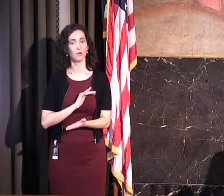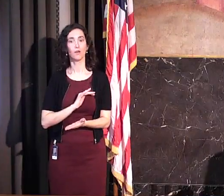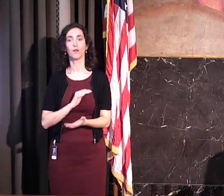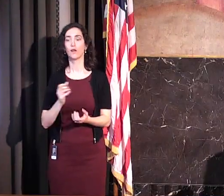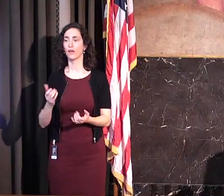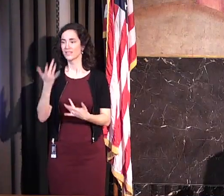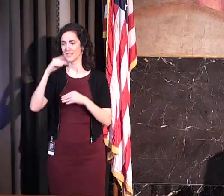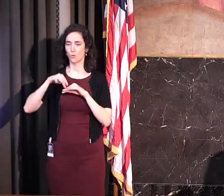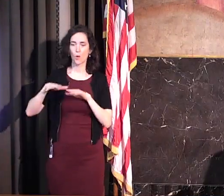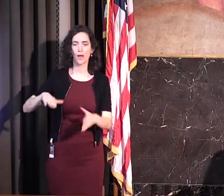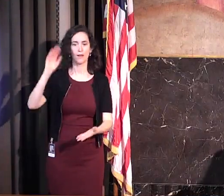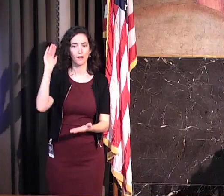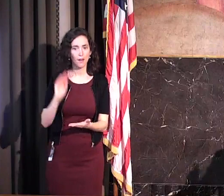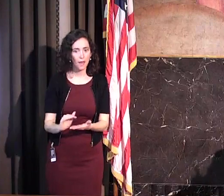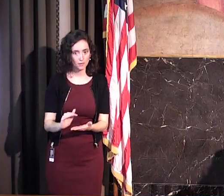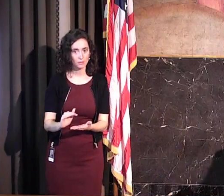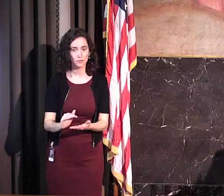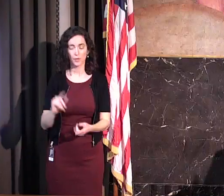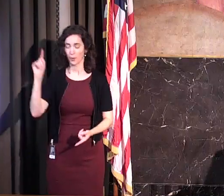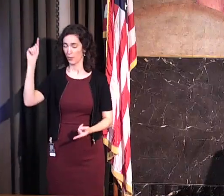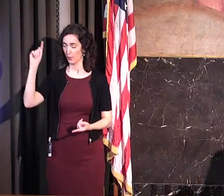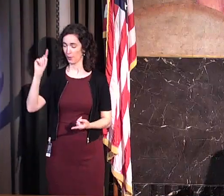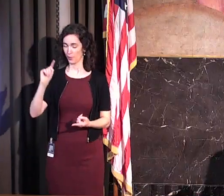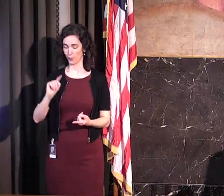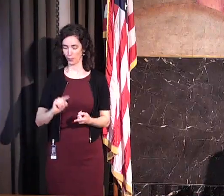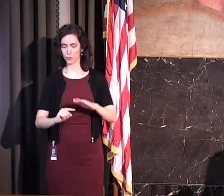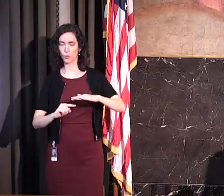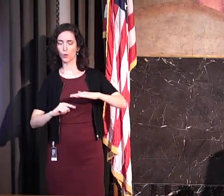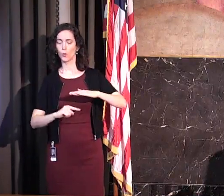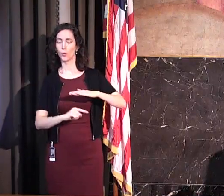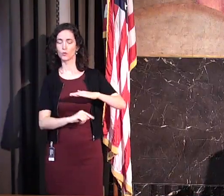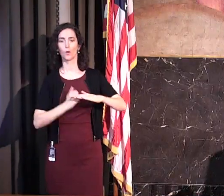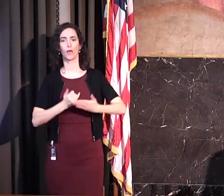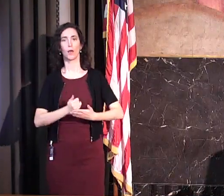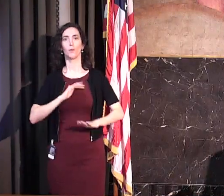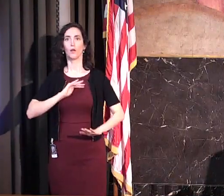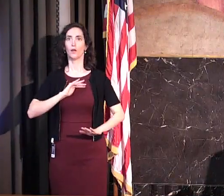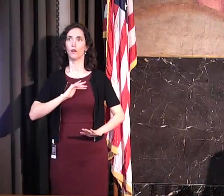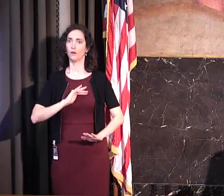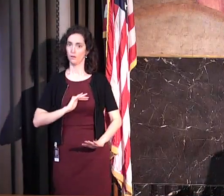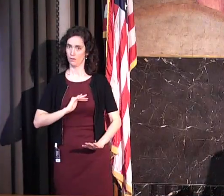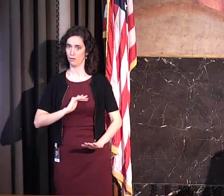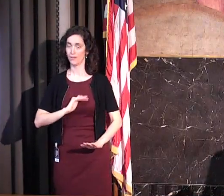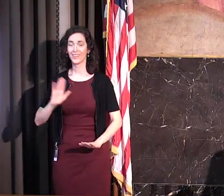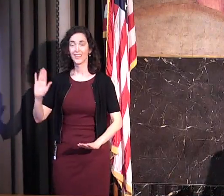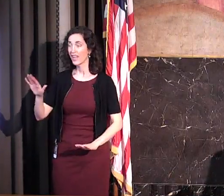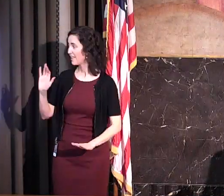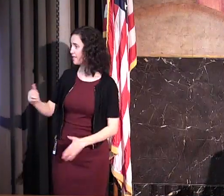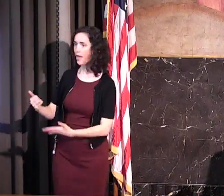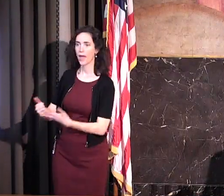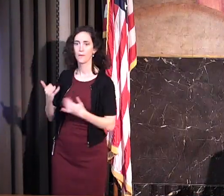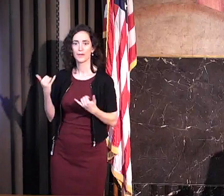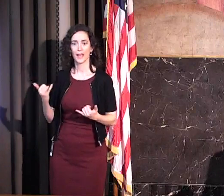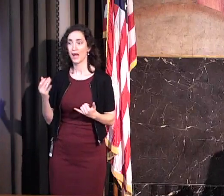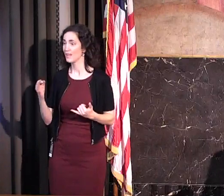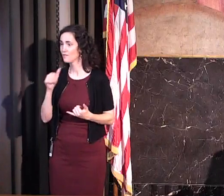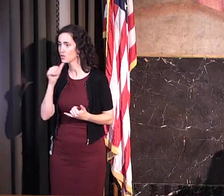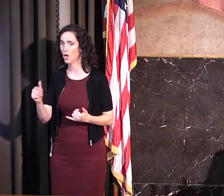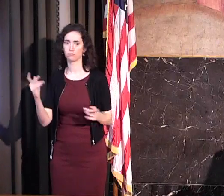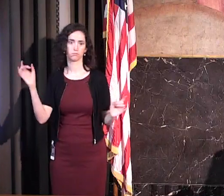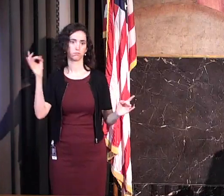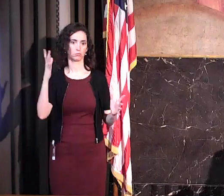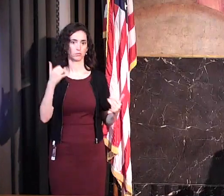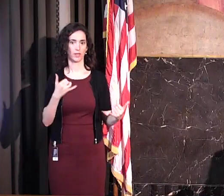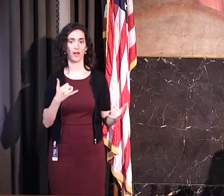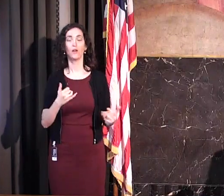lowering transmission in a state that we have a little bit of breathing room now that we wouldn't otherwise, but as Dr. O'Neill alluded to, that